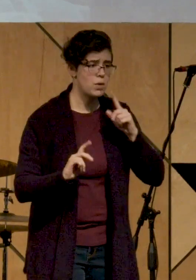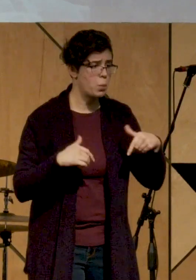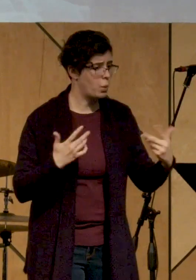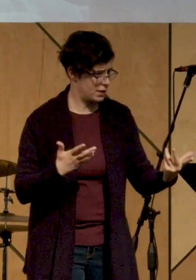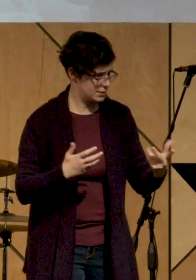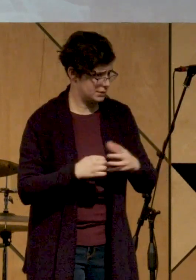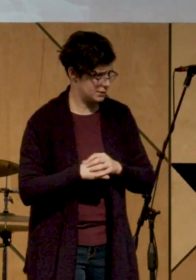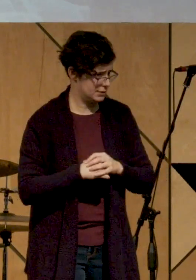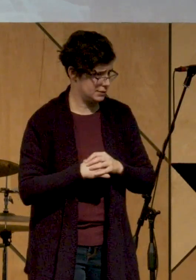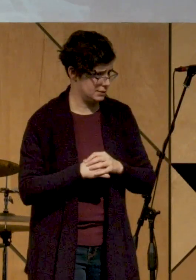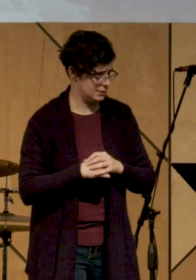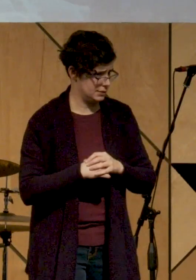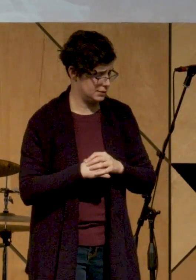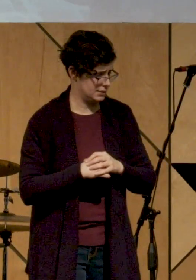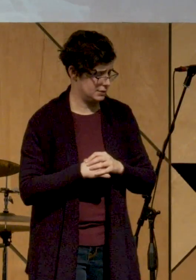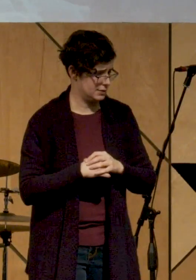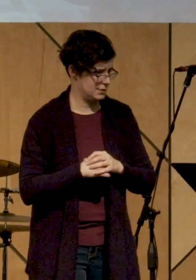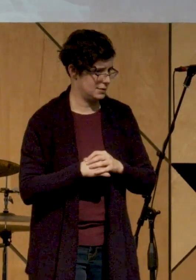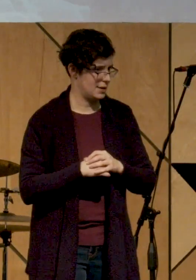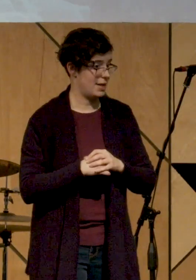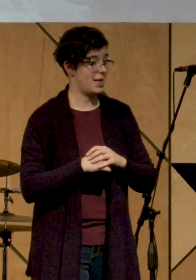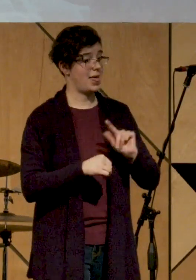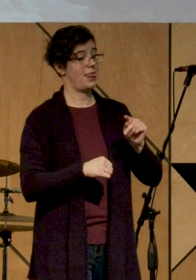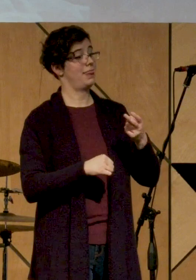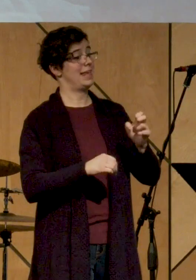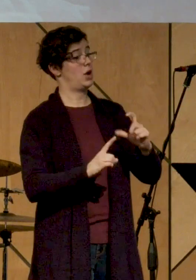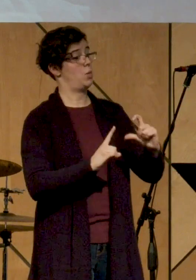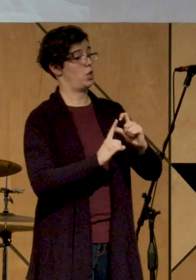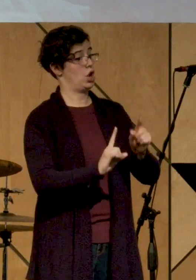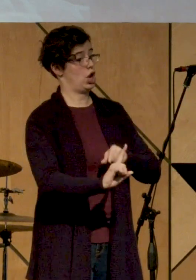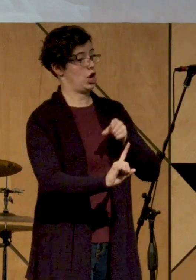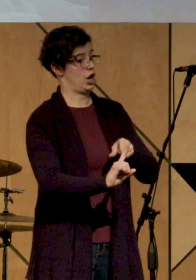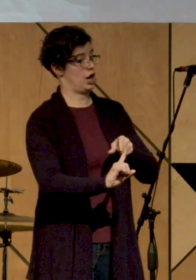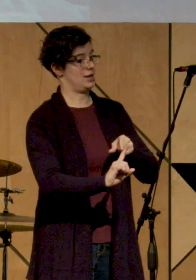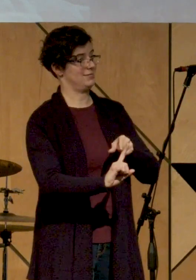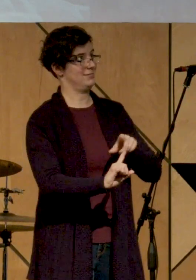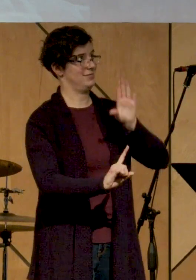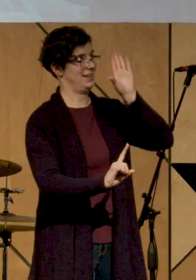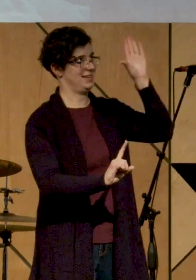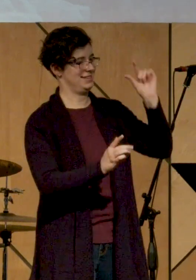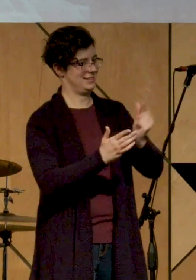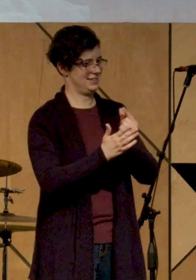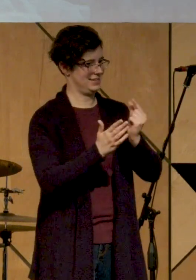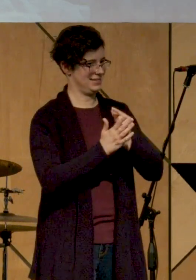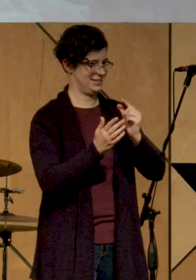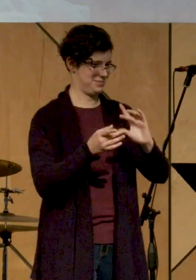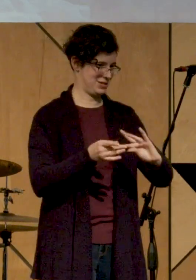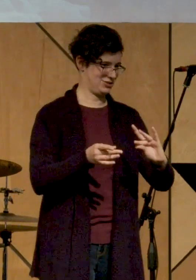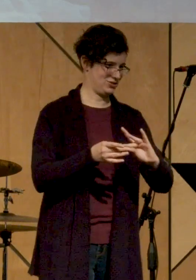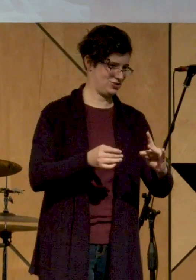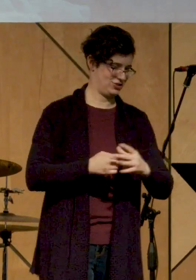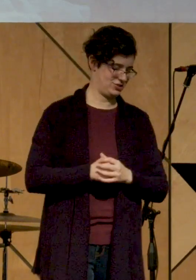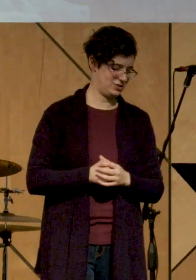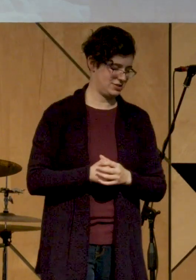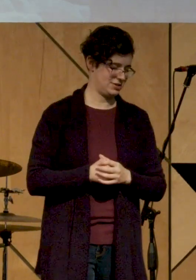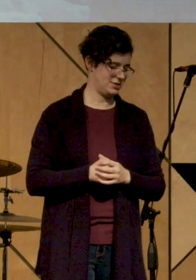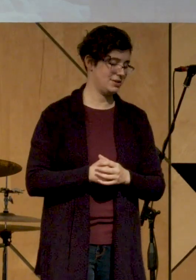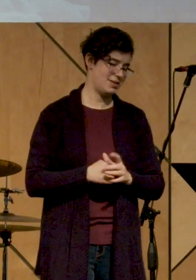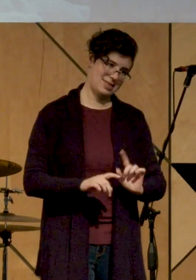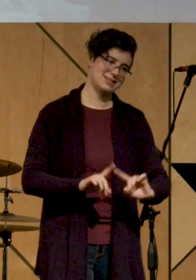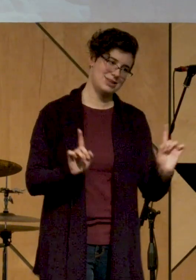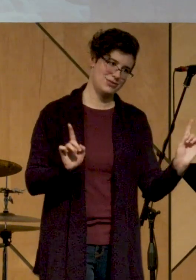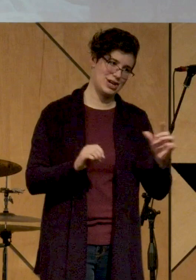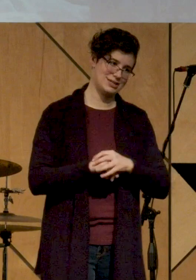what? For the word. That's different. That shows us